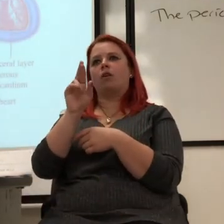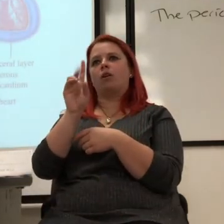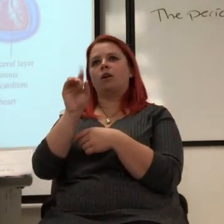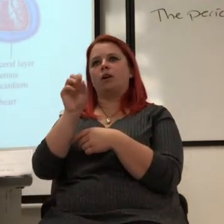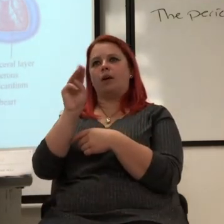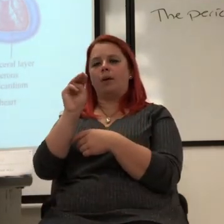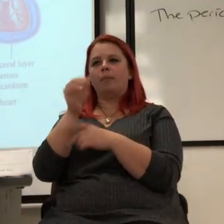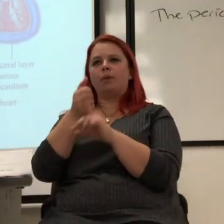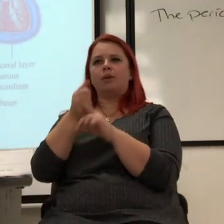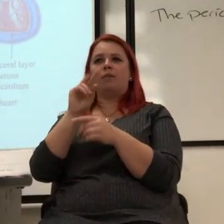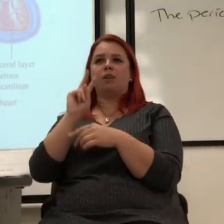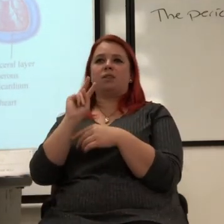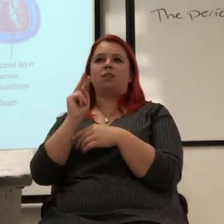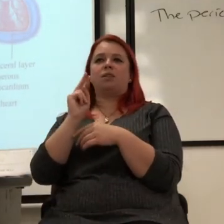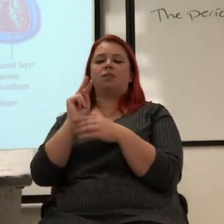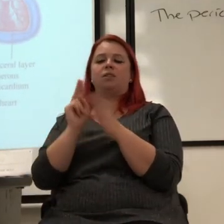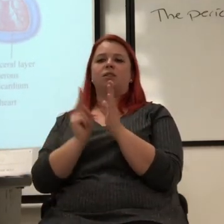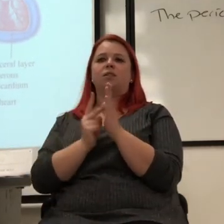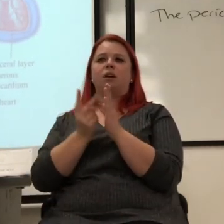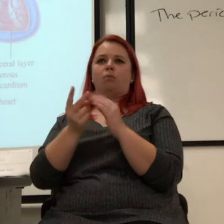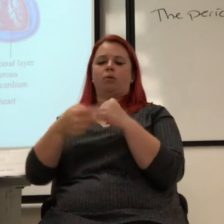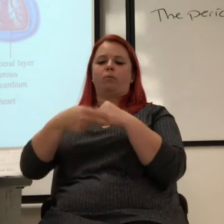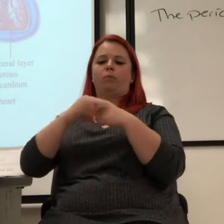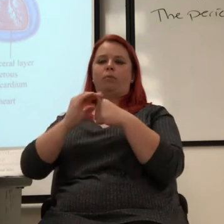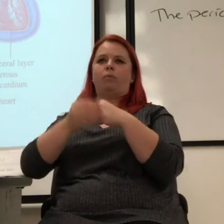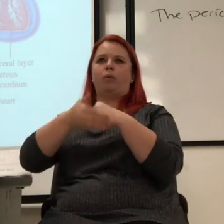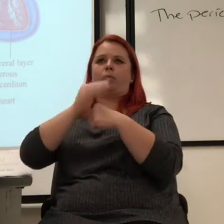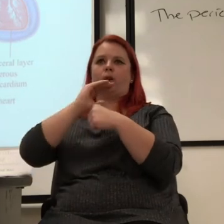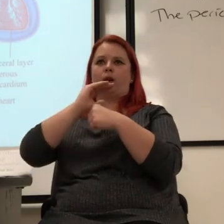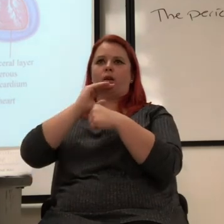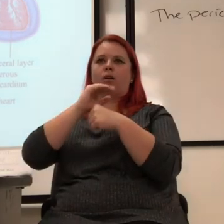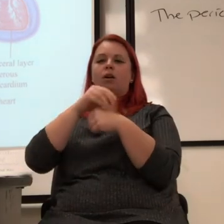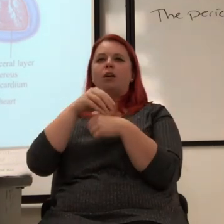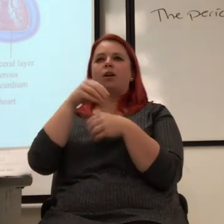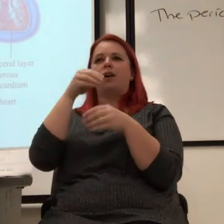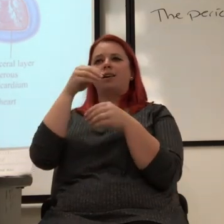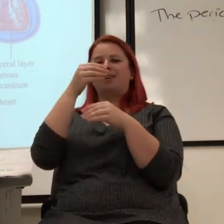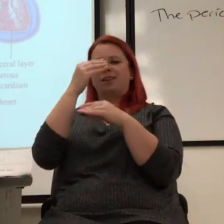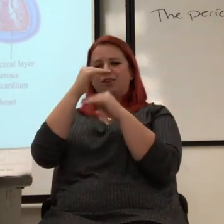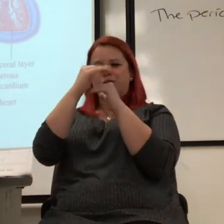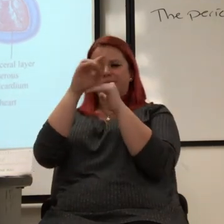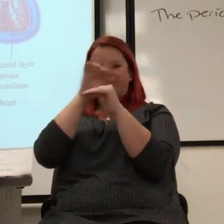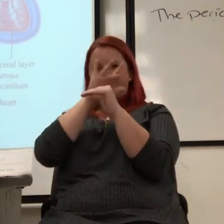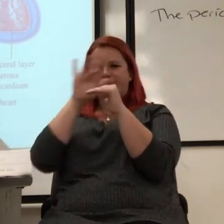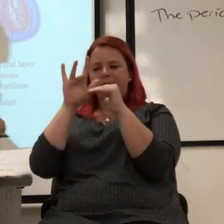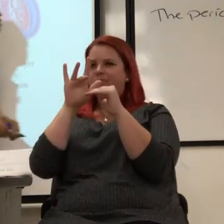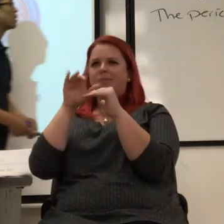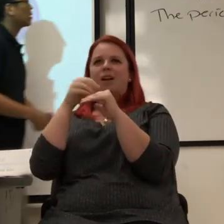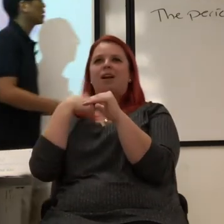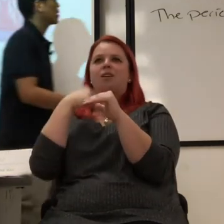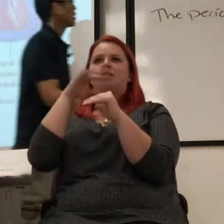is a double membrane filled with fluid between the layers.